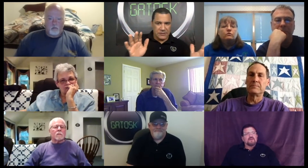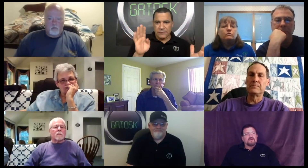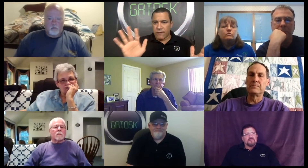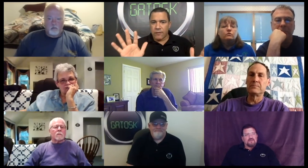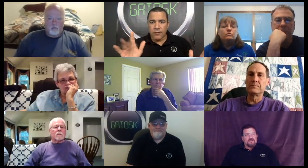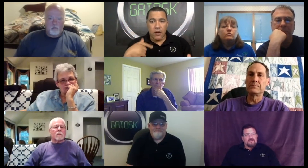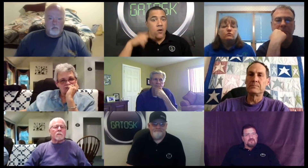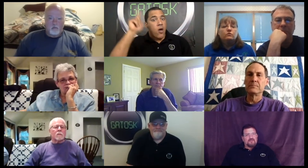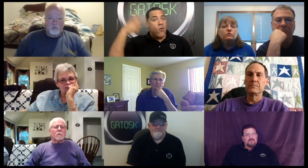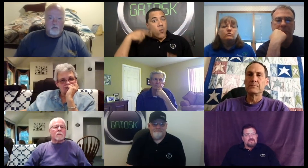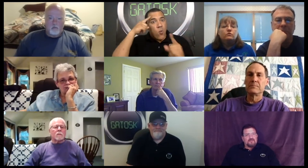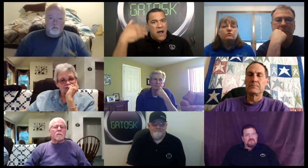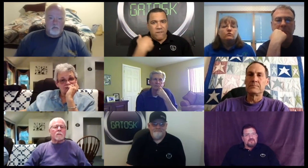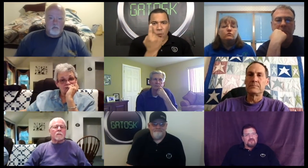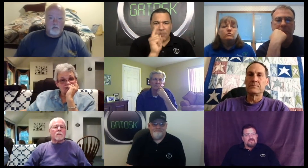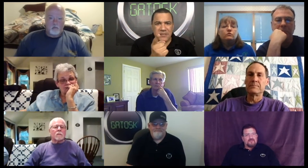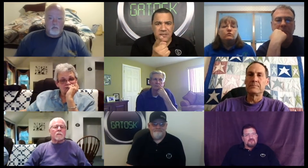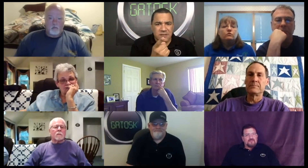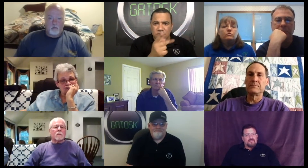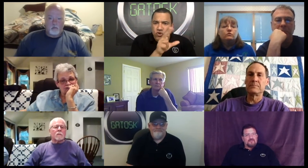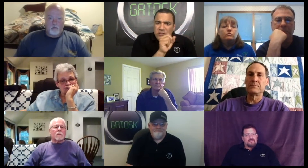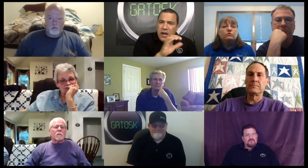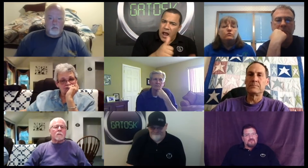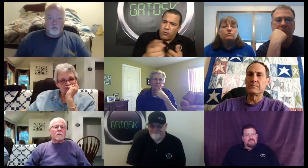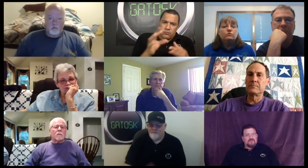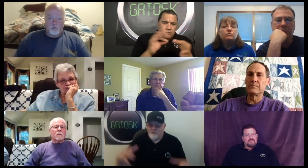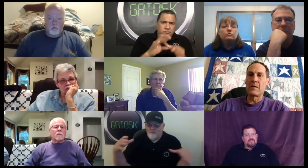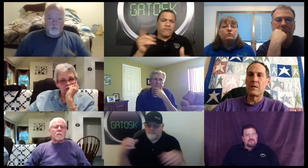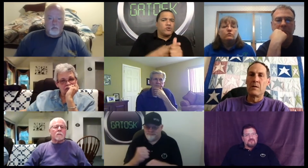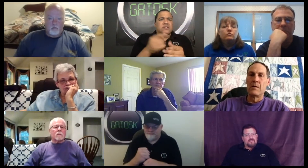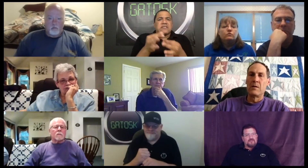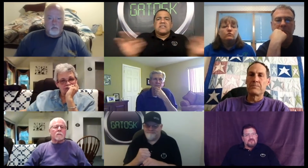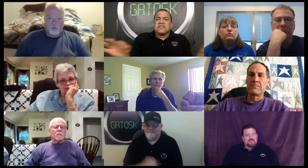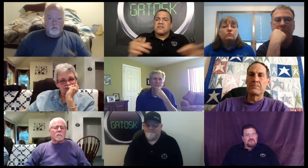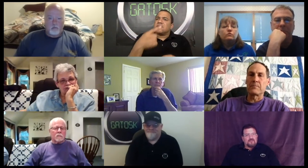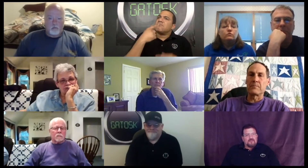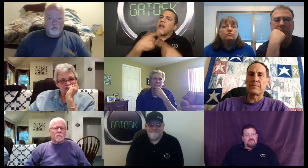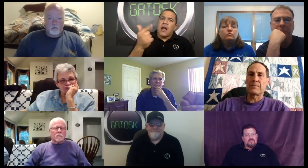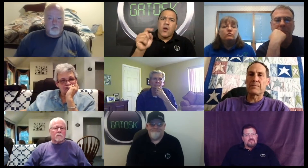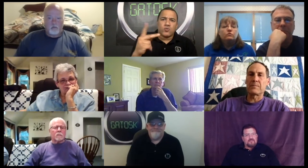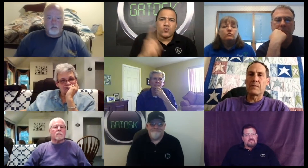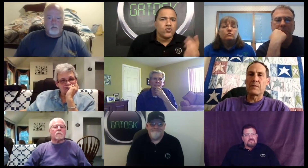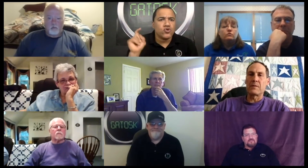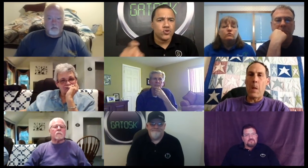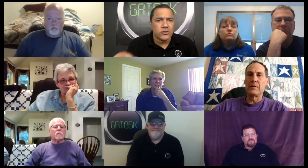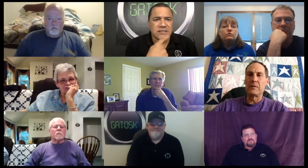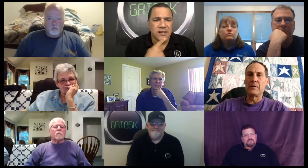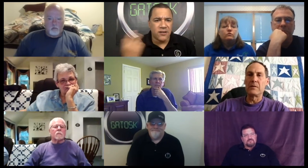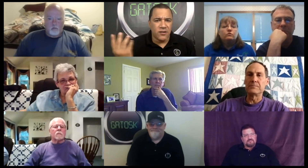minutes. There's a 5-minute and a 45, and I'm hoping to have even a 1-minute. How would you explain, like, what would be the first sentence